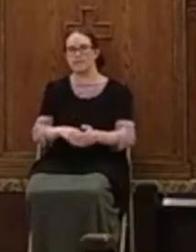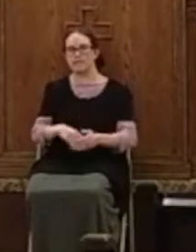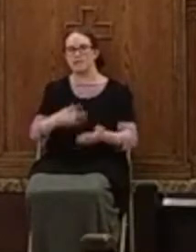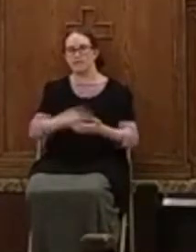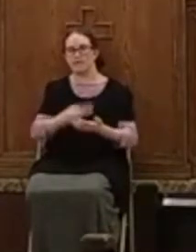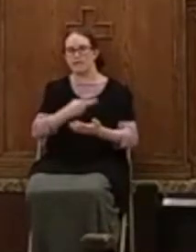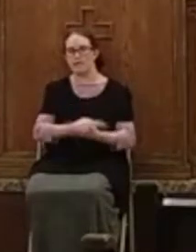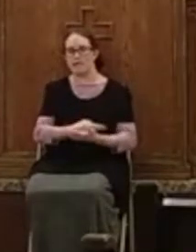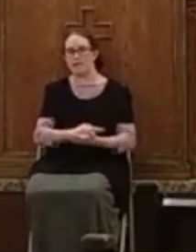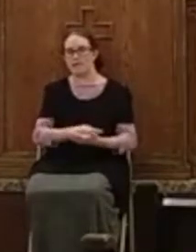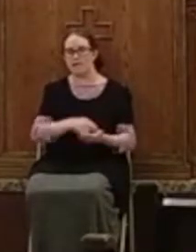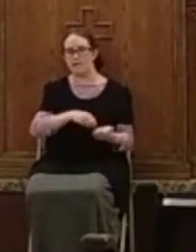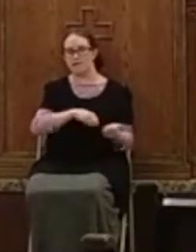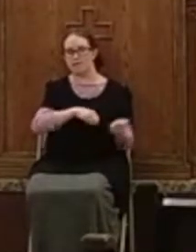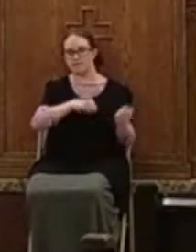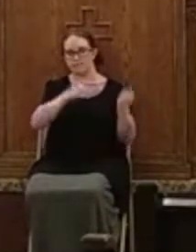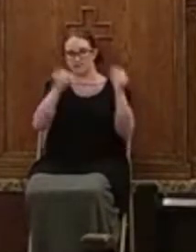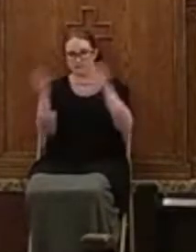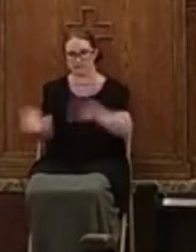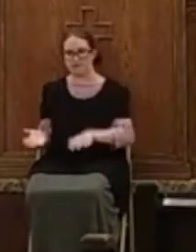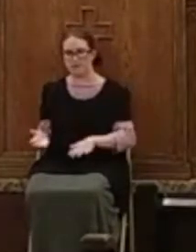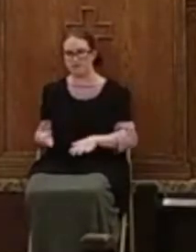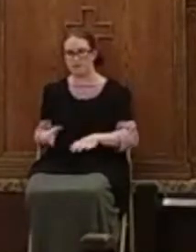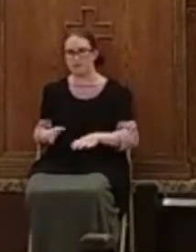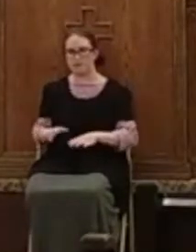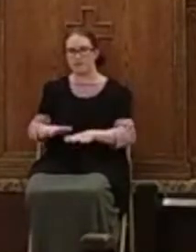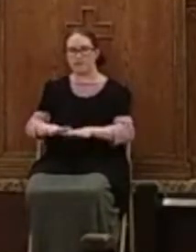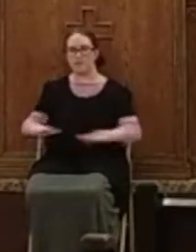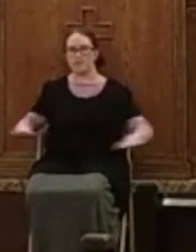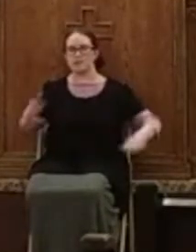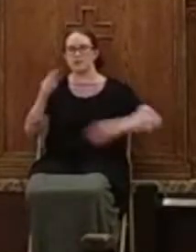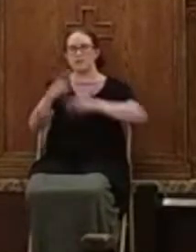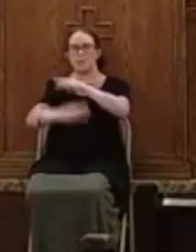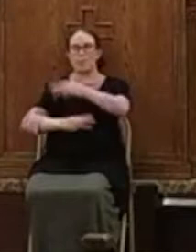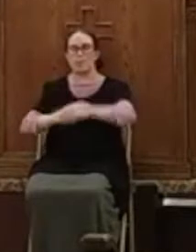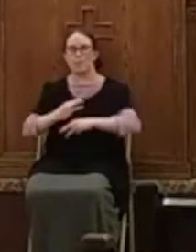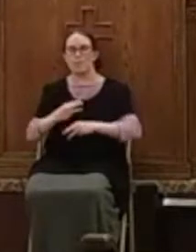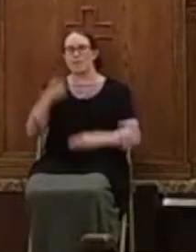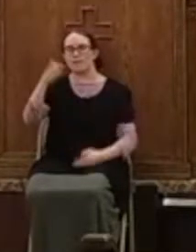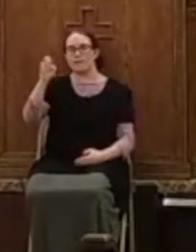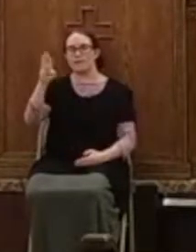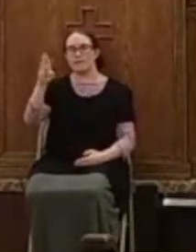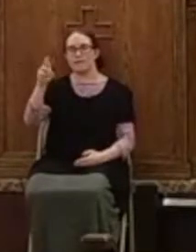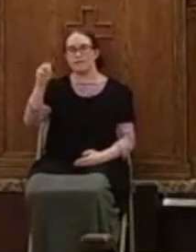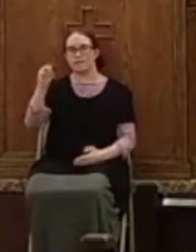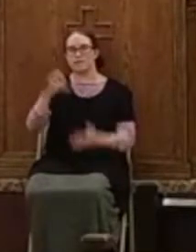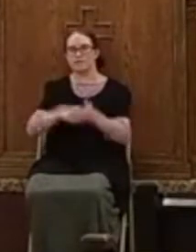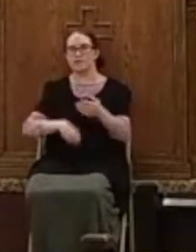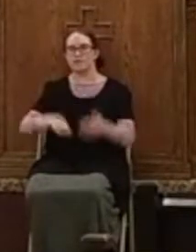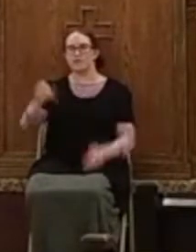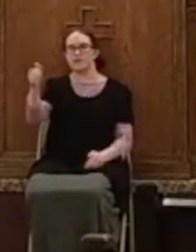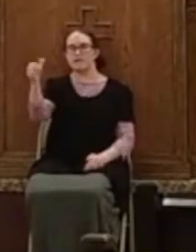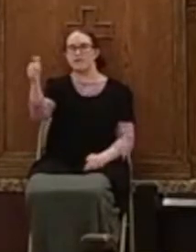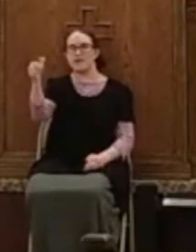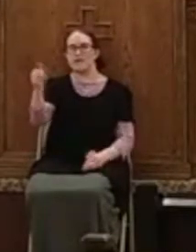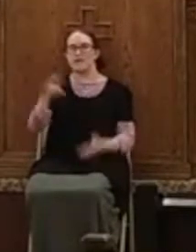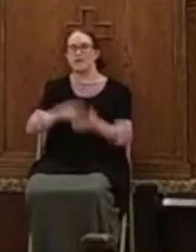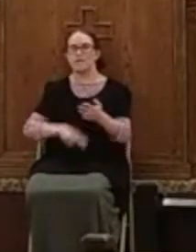slain from the foundation of the world. In Hebrews chapter 10,